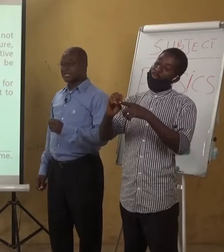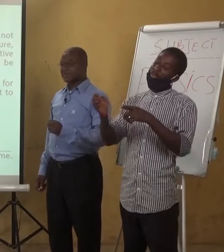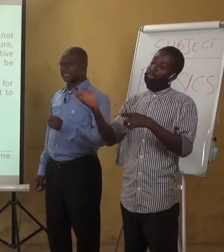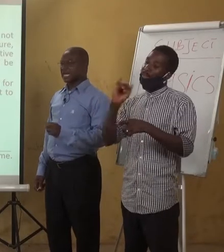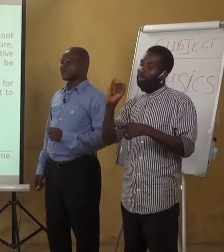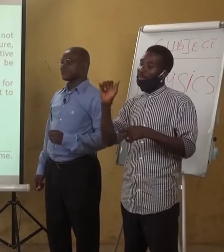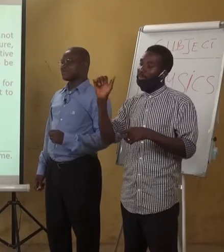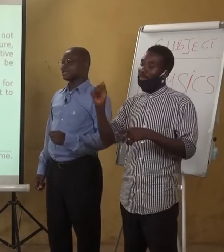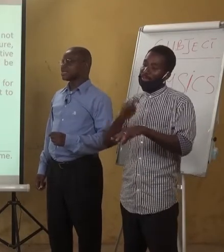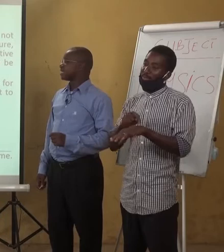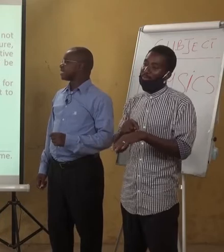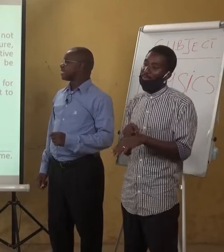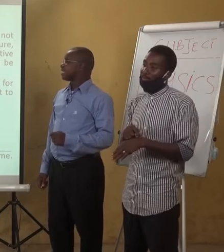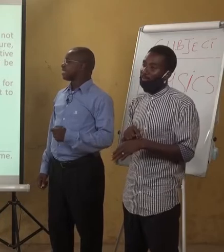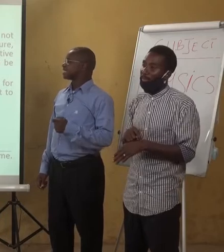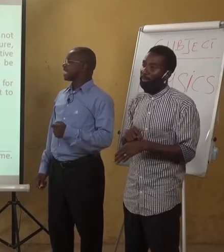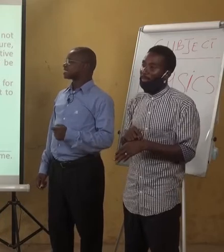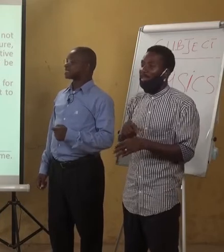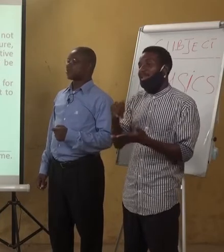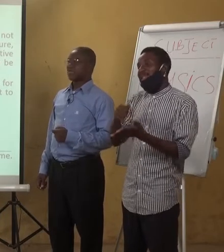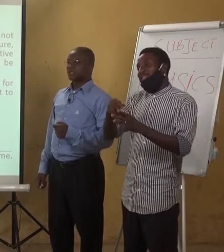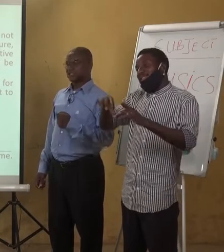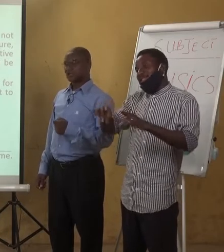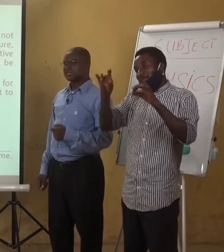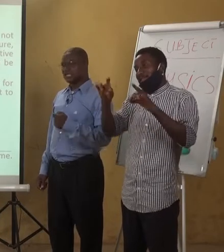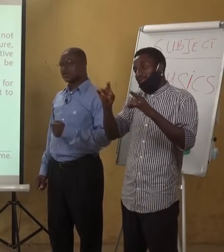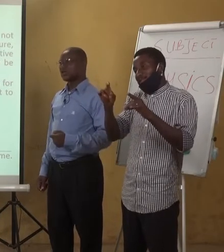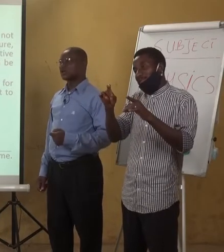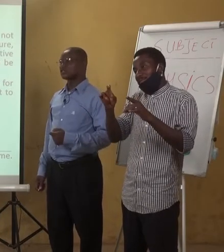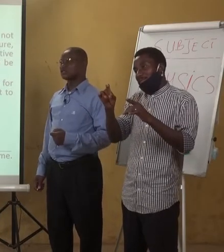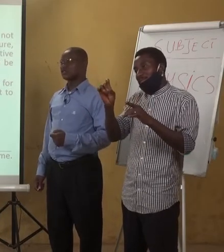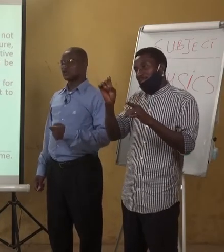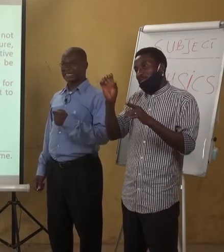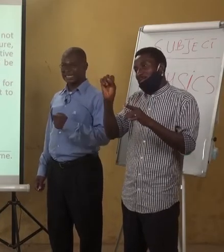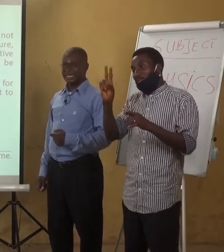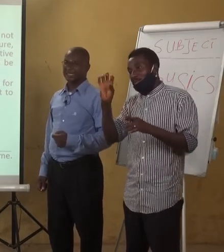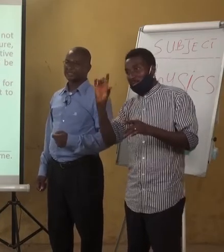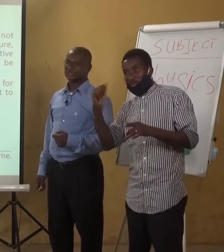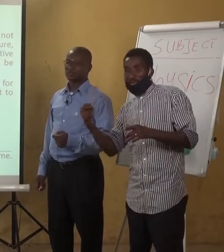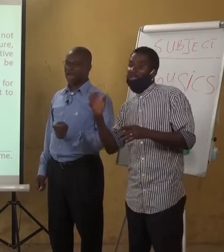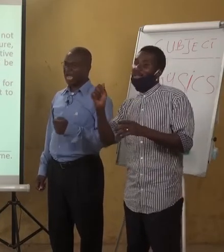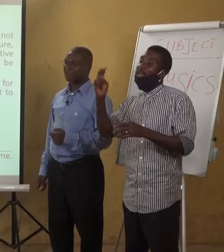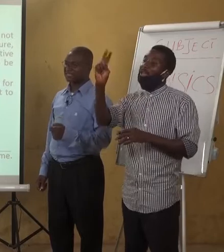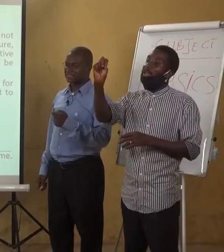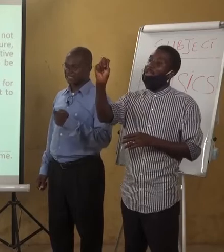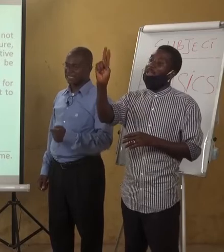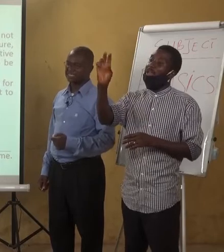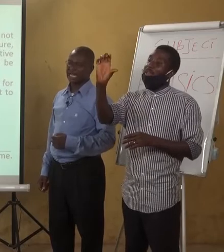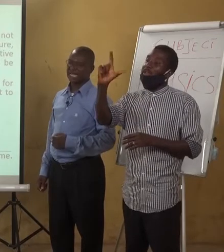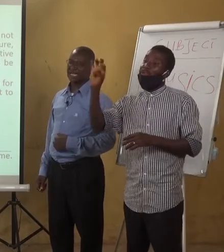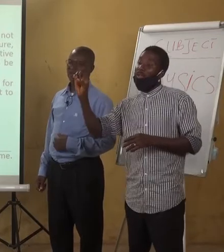a specific time it takes such a nucleus to decay to have